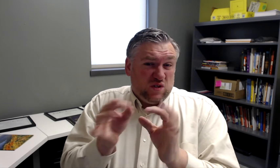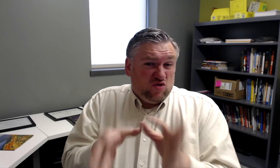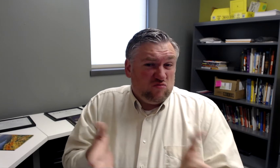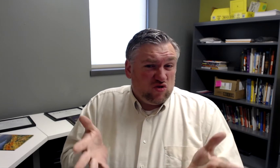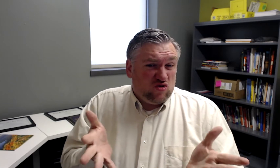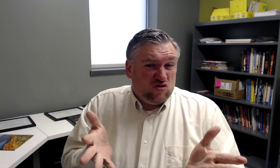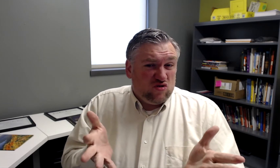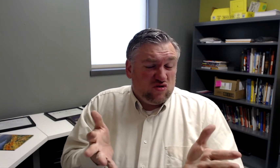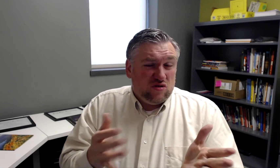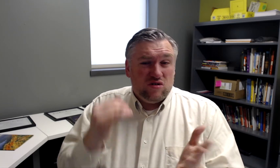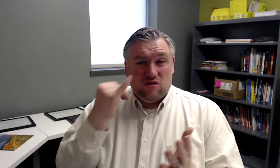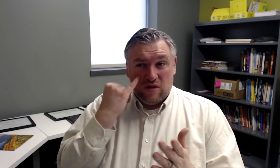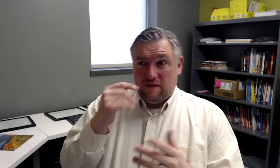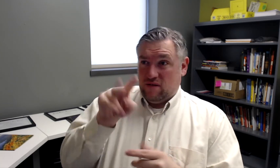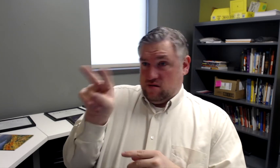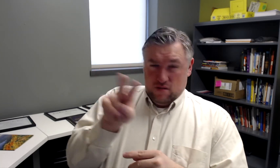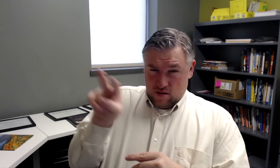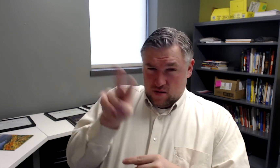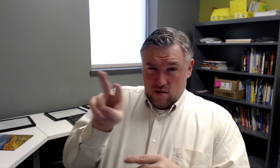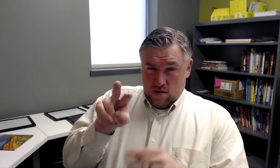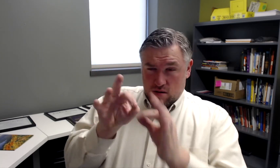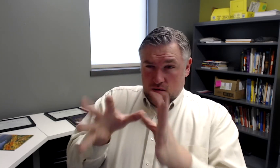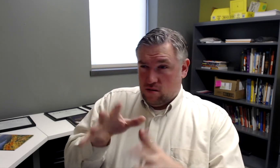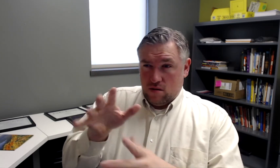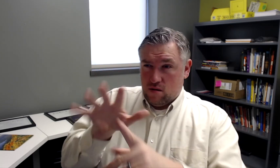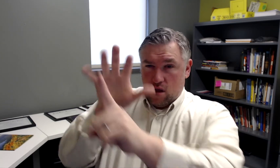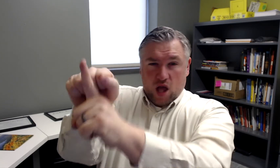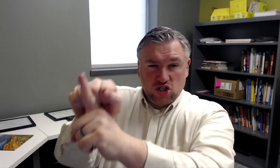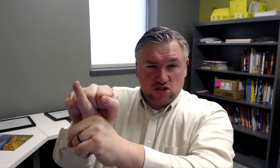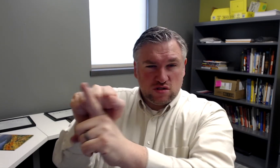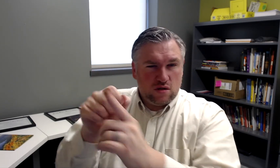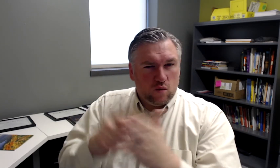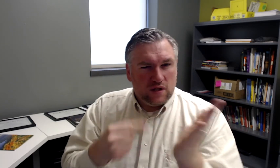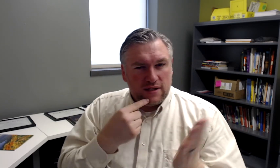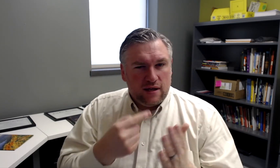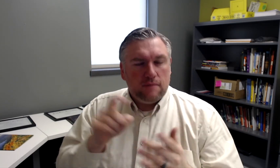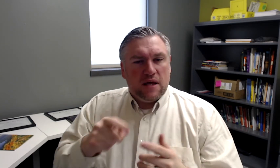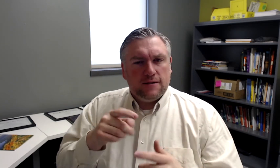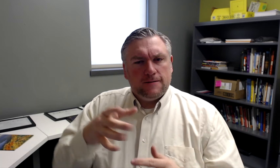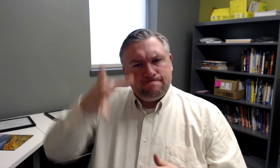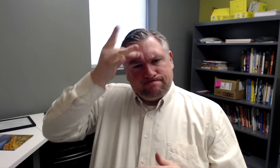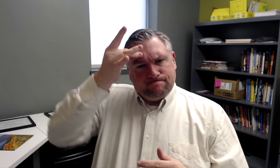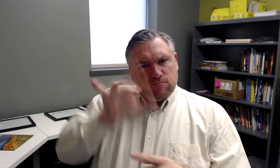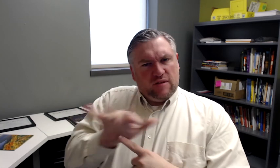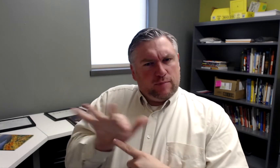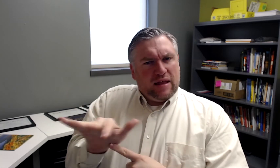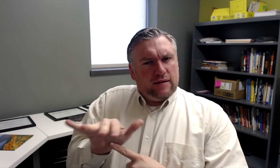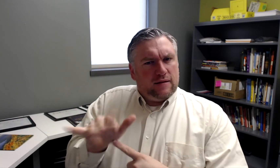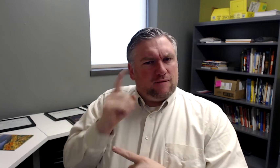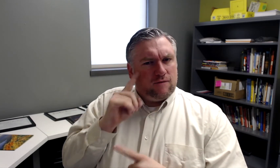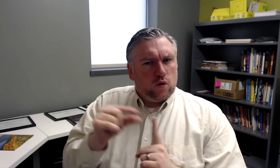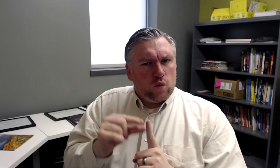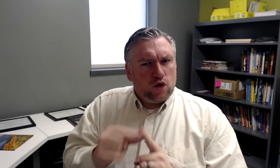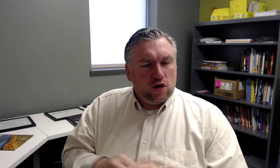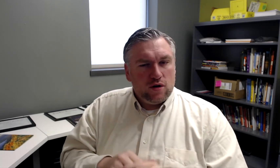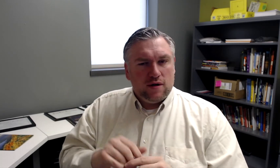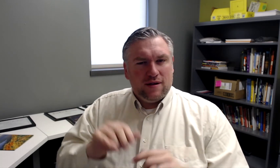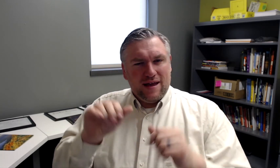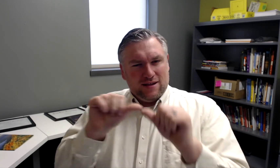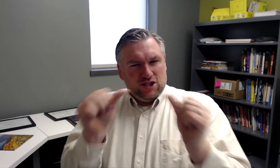Most colleges use interpreters. And so having to go through an interpreter, they